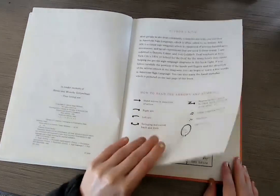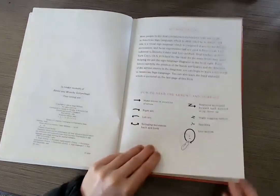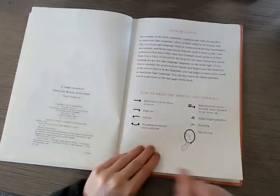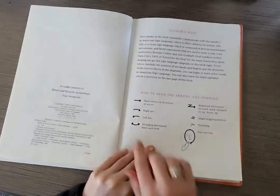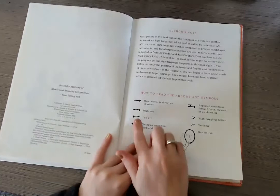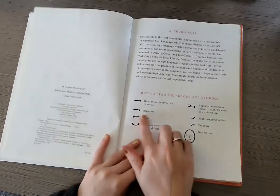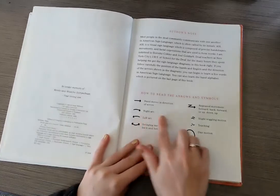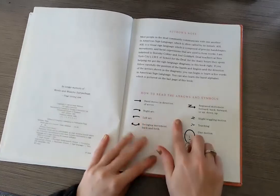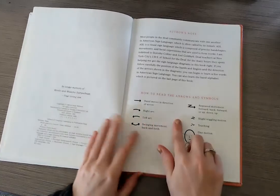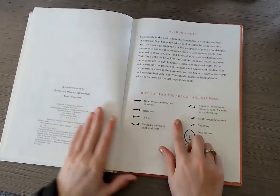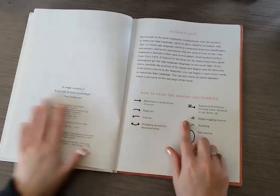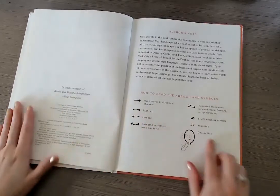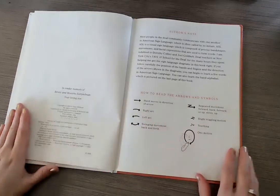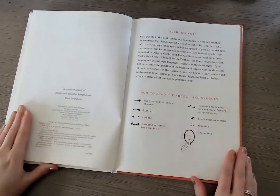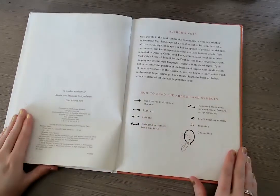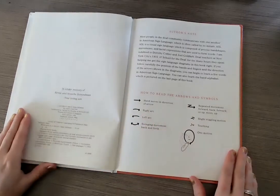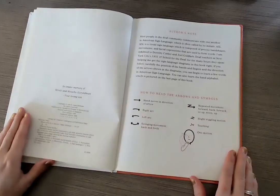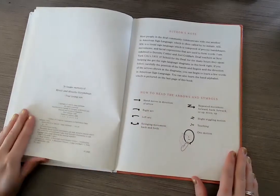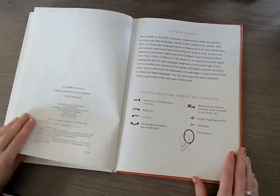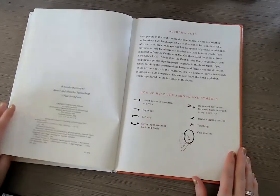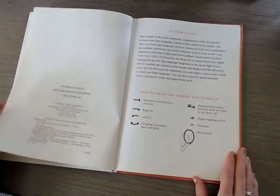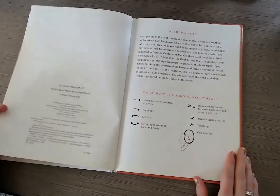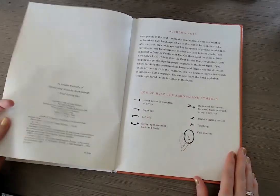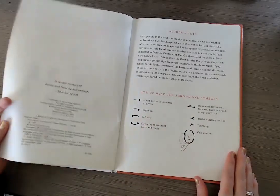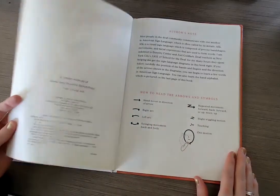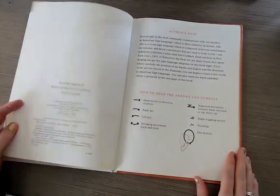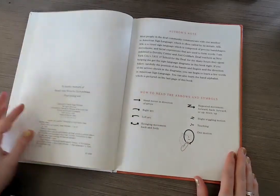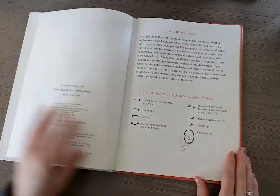And it's telling me here how to read what's going to be in the book.